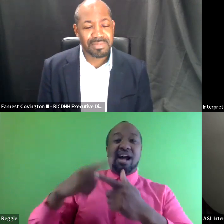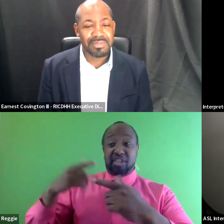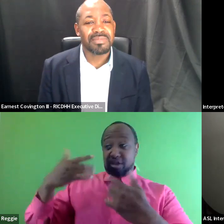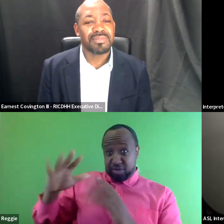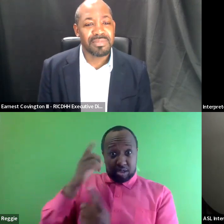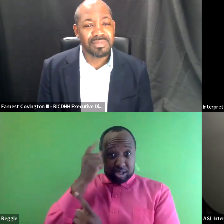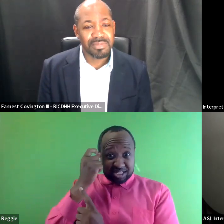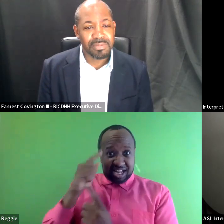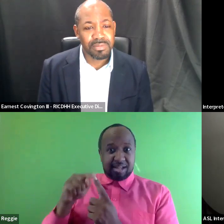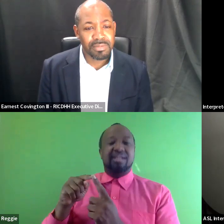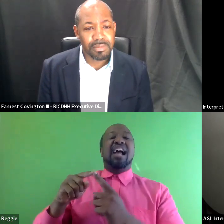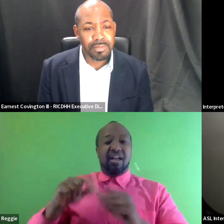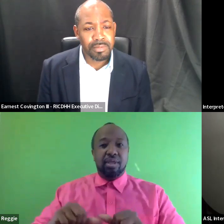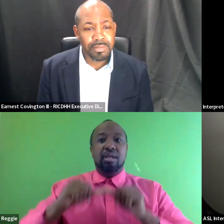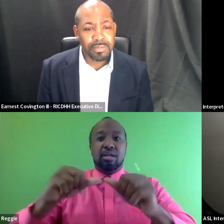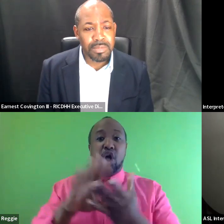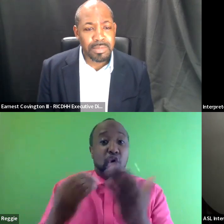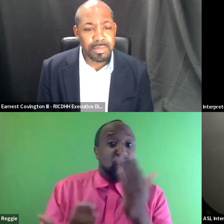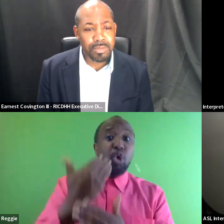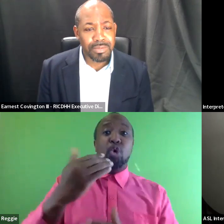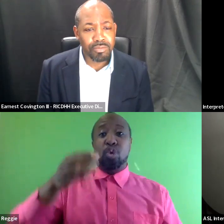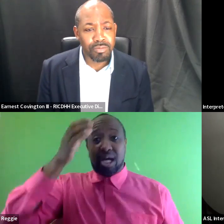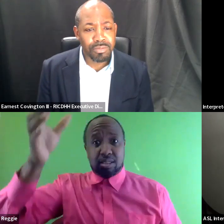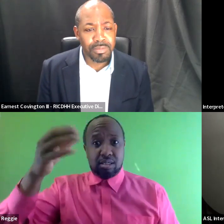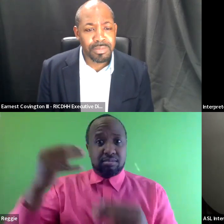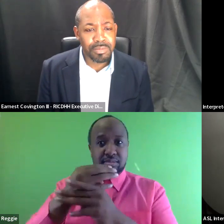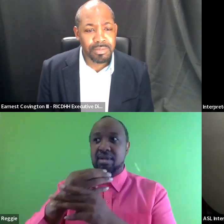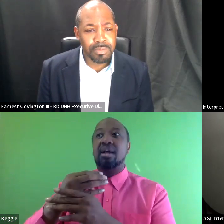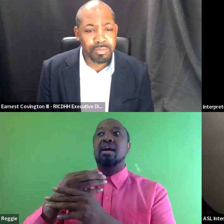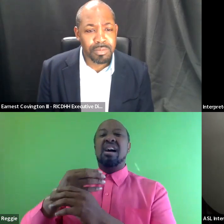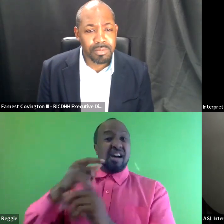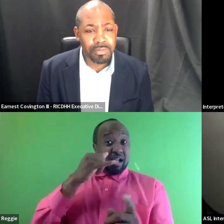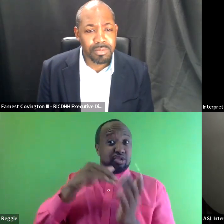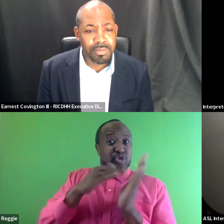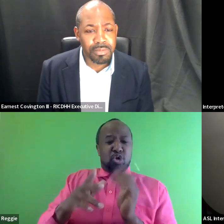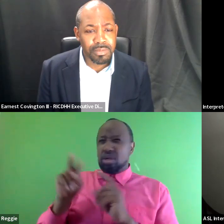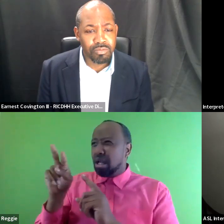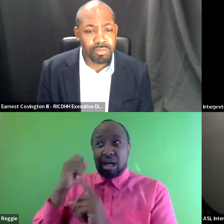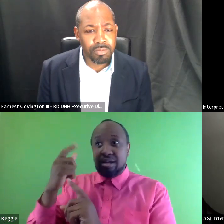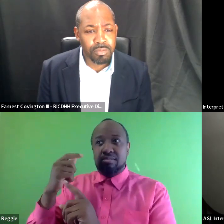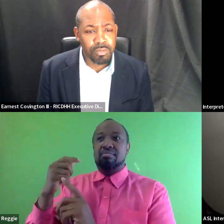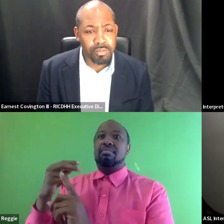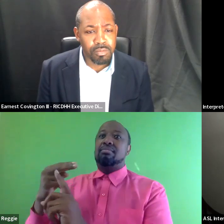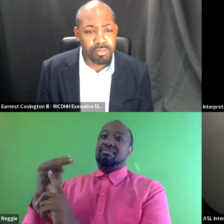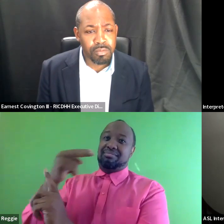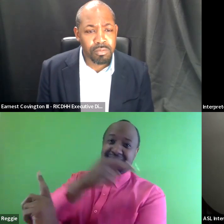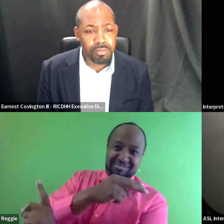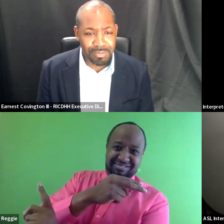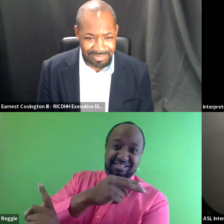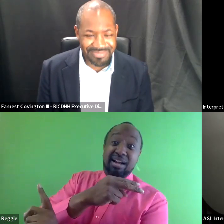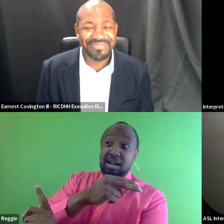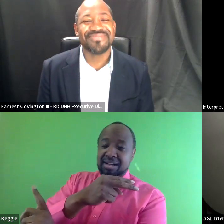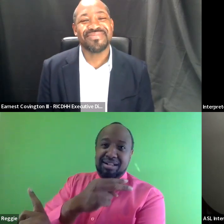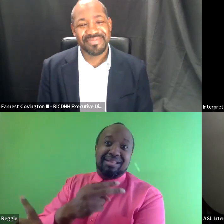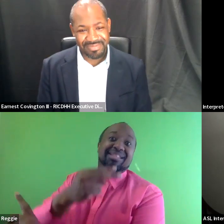We'll go back. We keep going back to that foundation, getting those skills, and then continuing to the next level when they're ready for the next concept. If